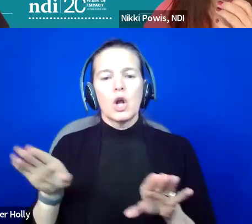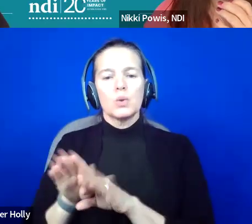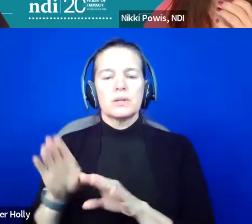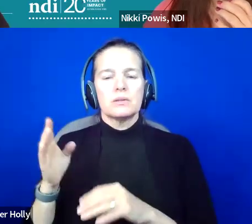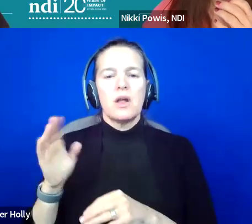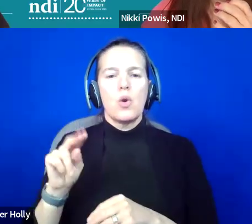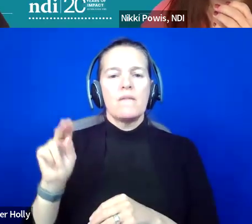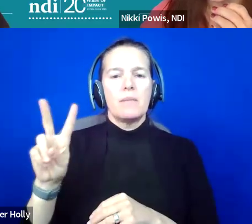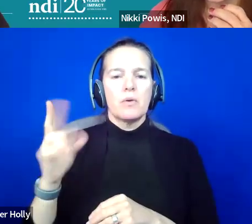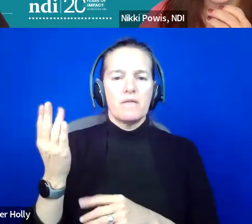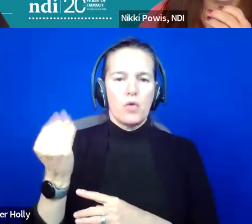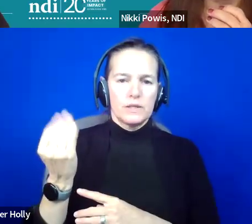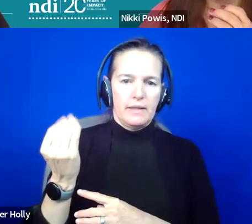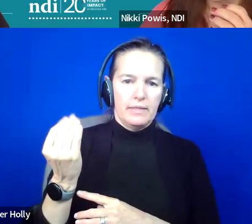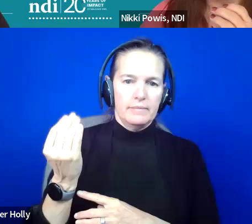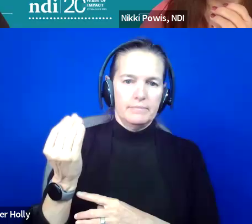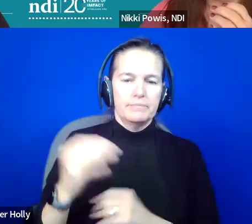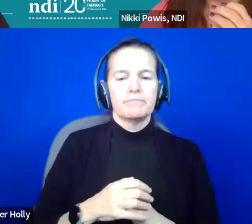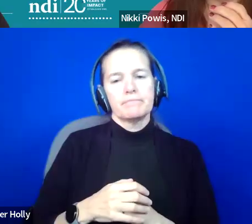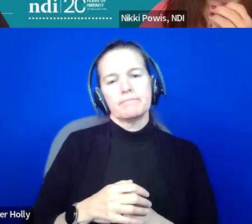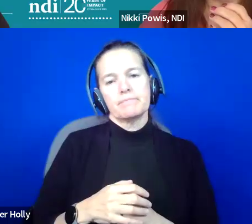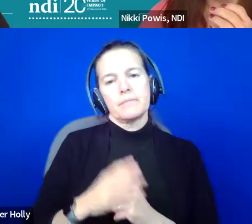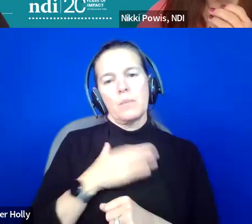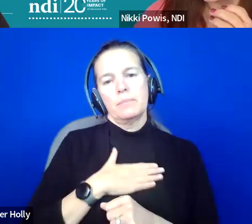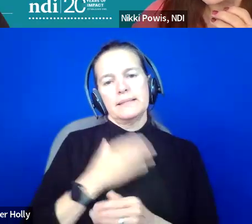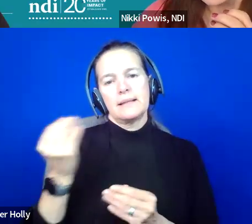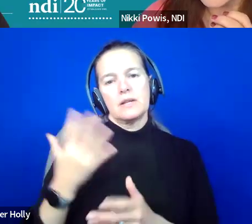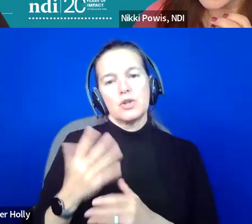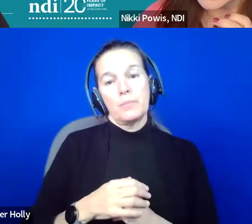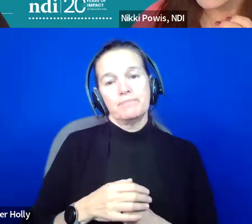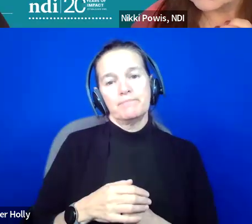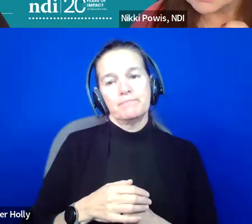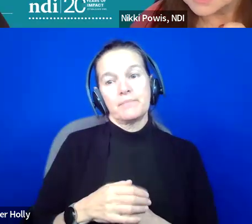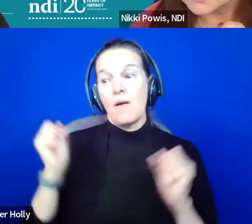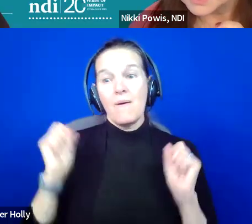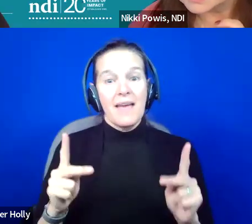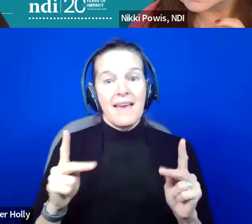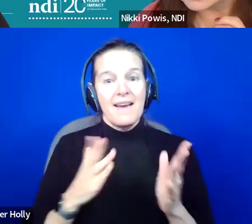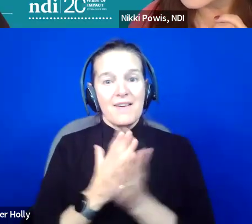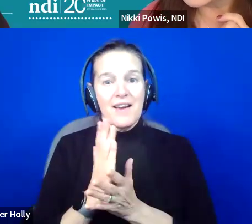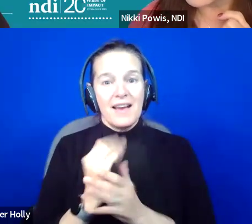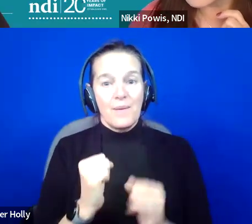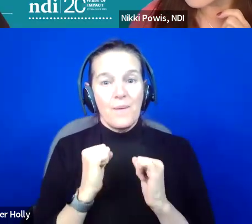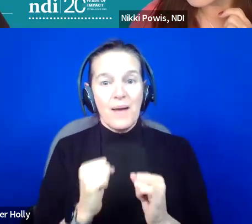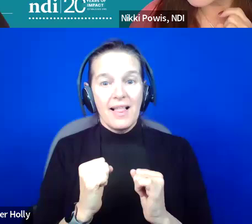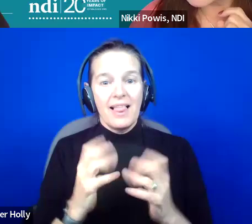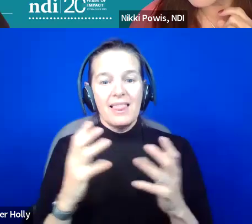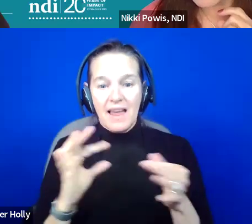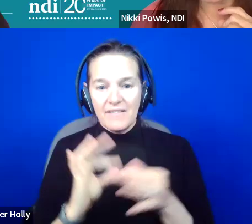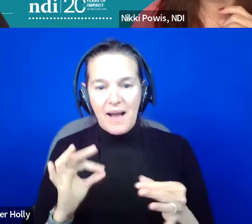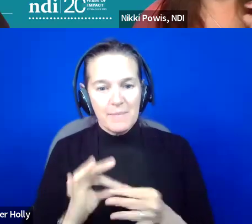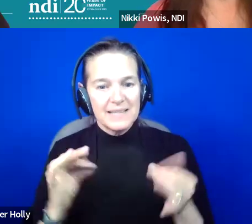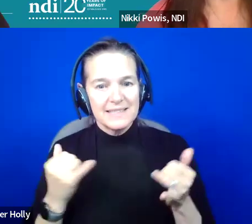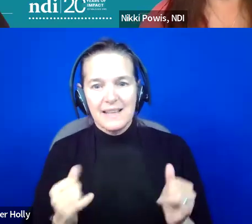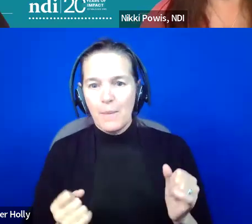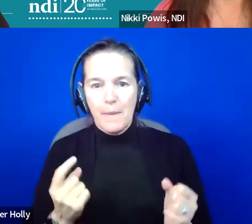14th of November. So, please let us know. Okay, all right. Well, lots of comments still in the